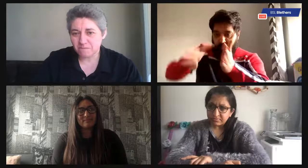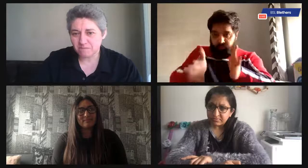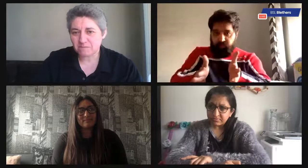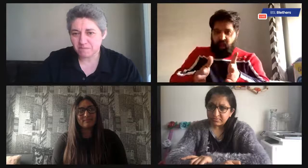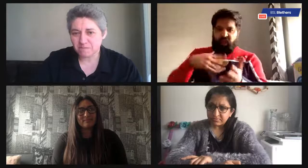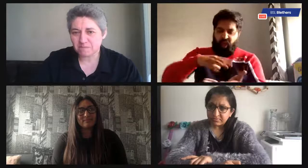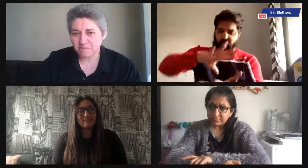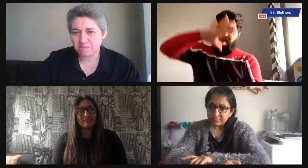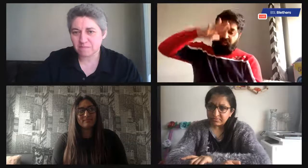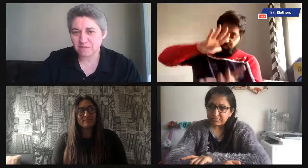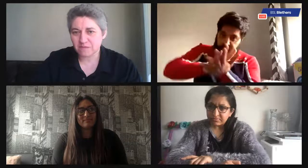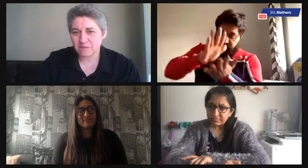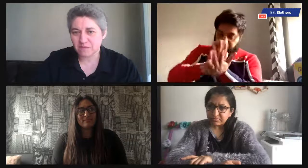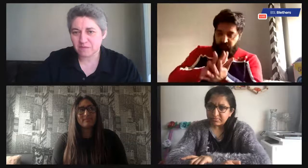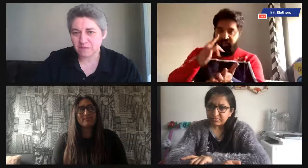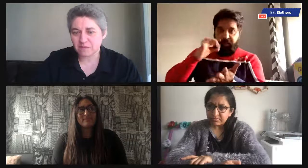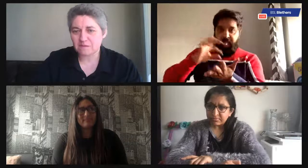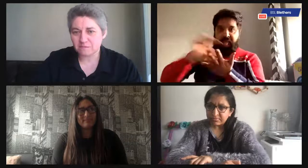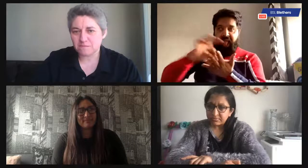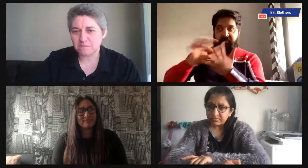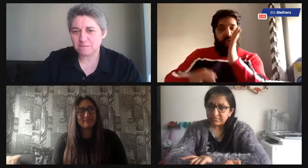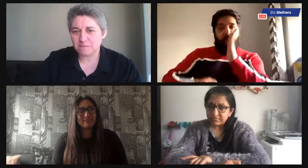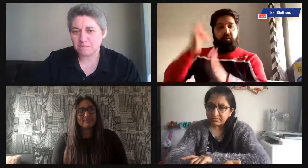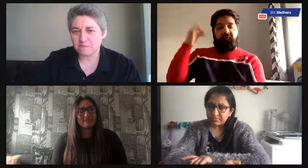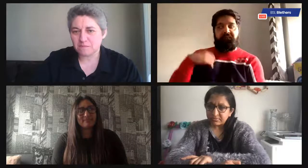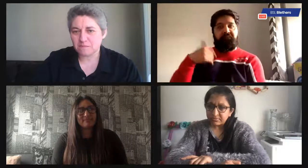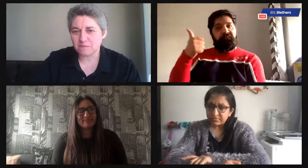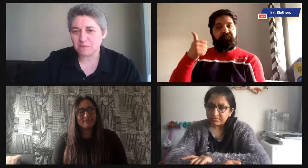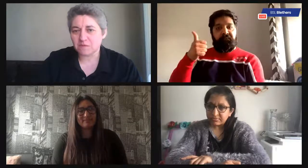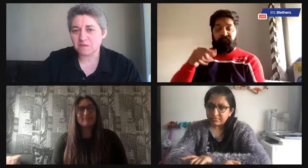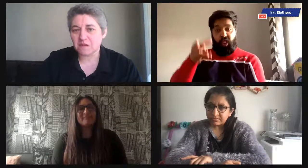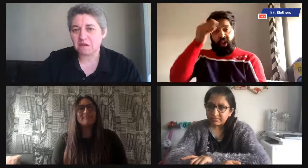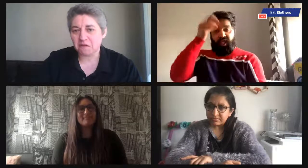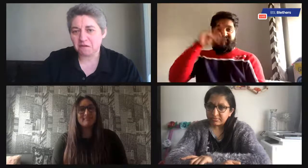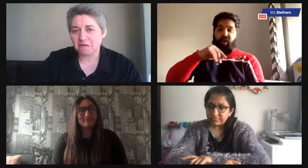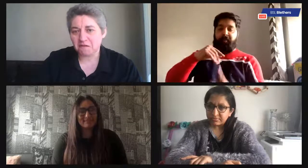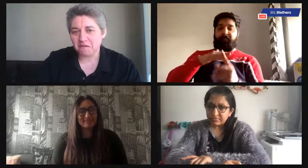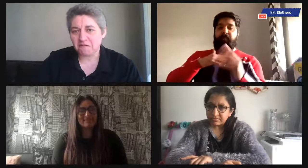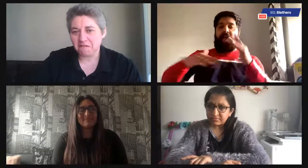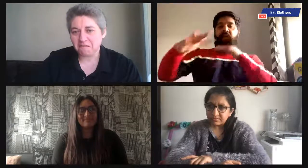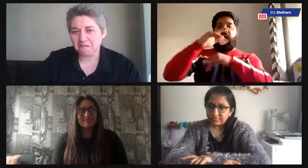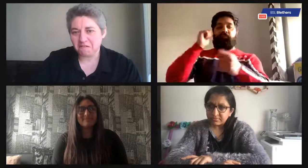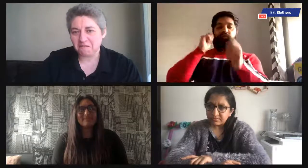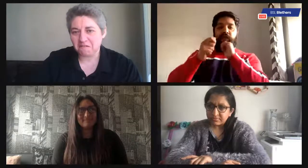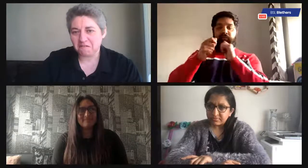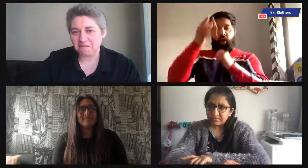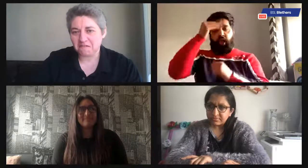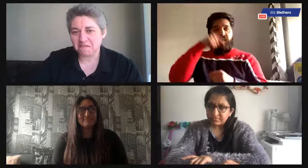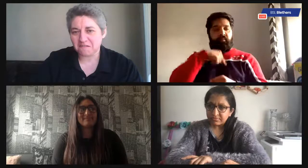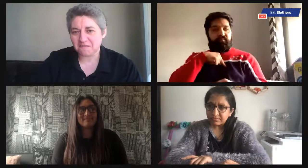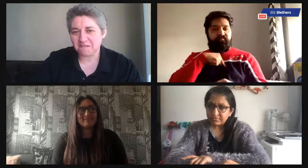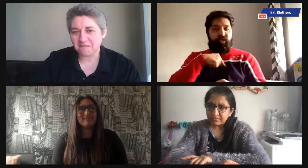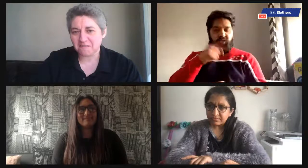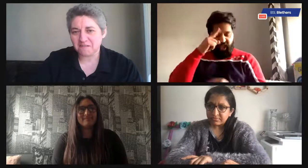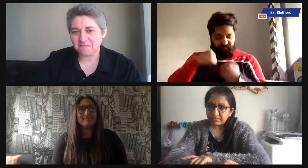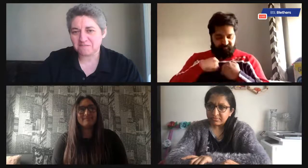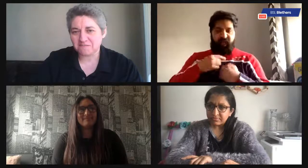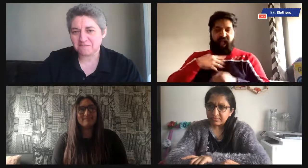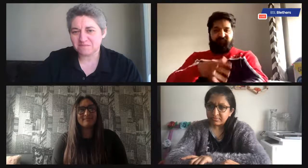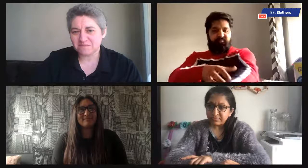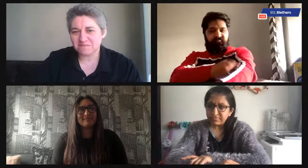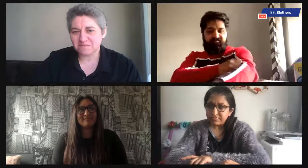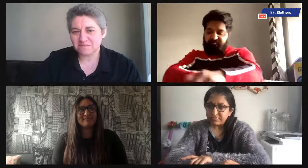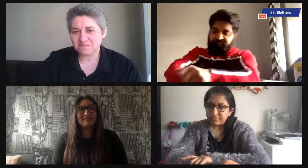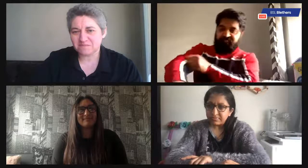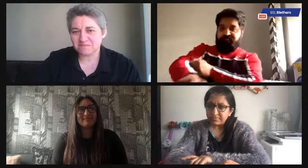they're crushing cans, putting them in the correct boxes or bins, And they've learnt that